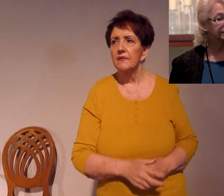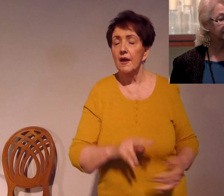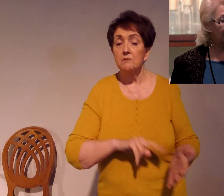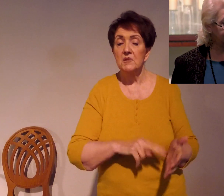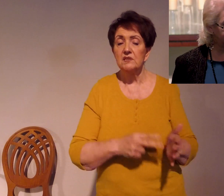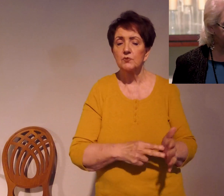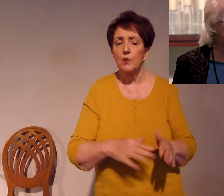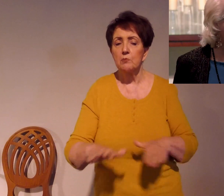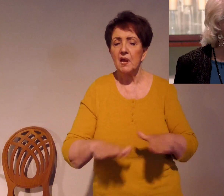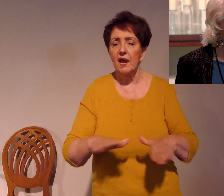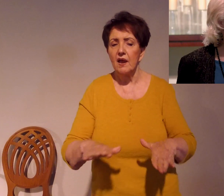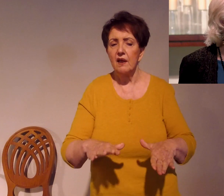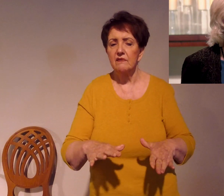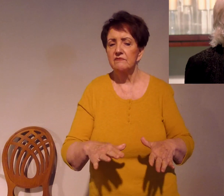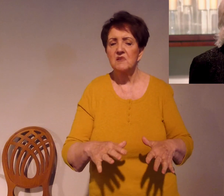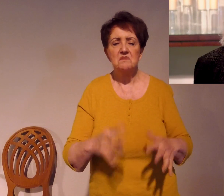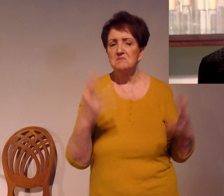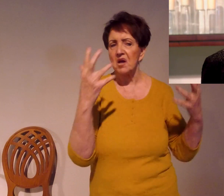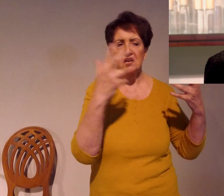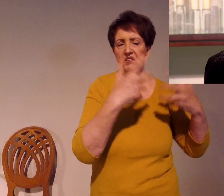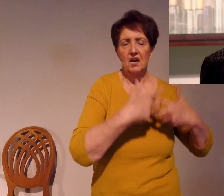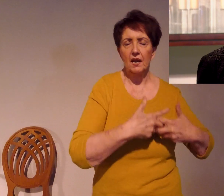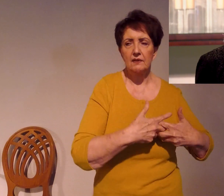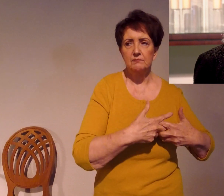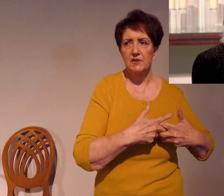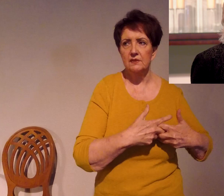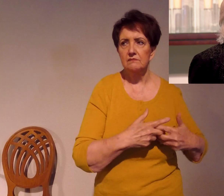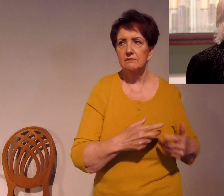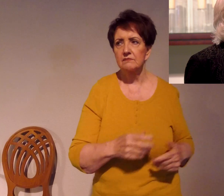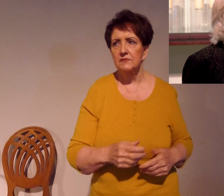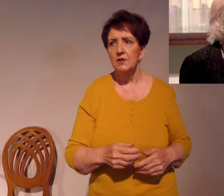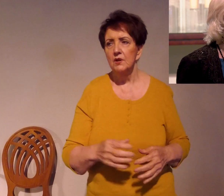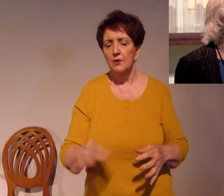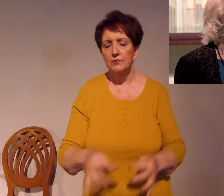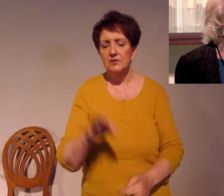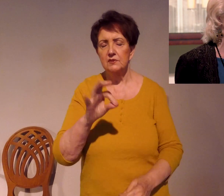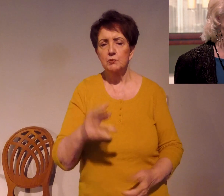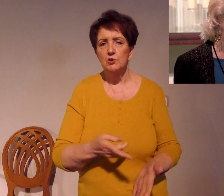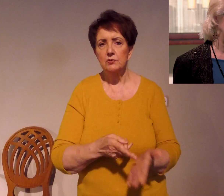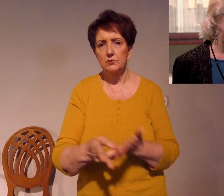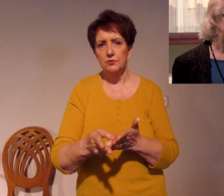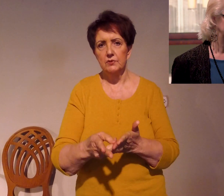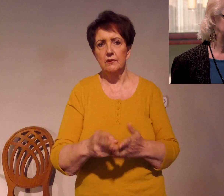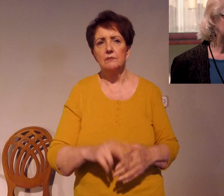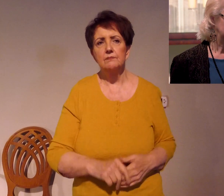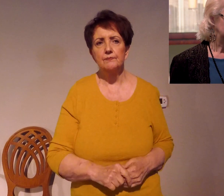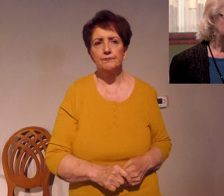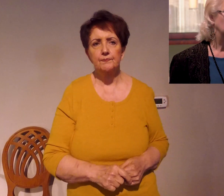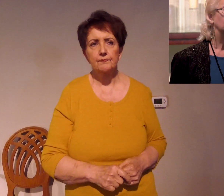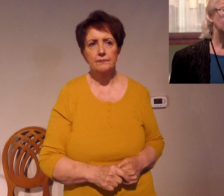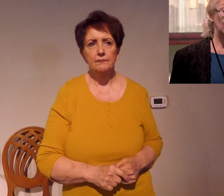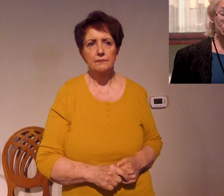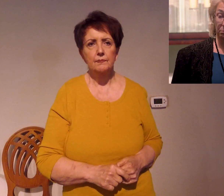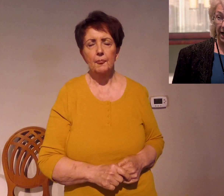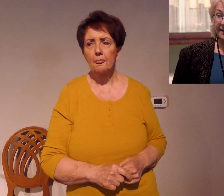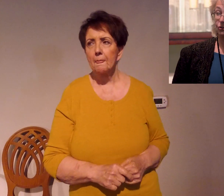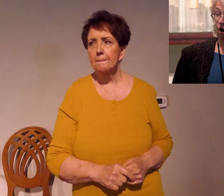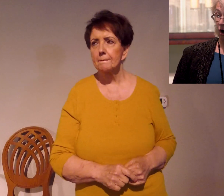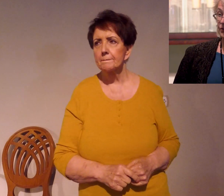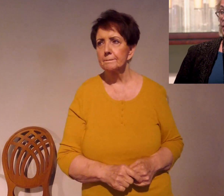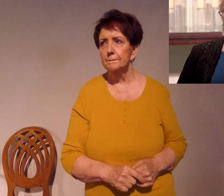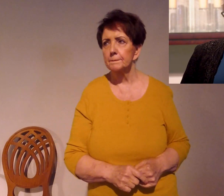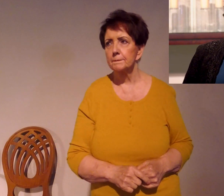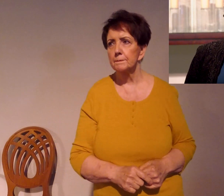out of alignment, out of integrity with the spiritual truths that we know, which